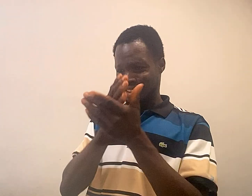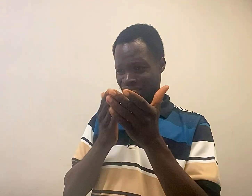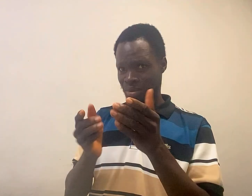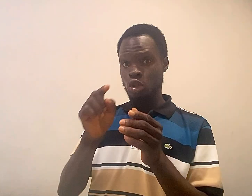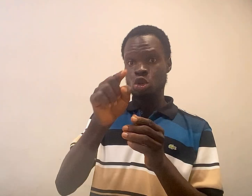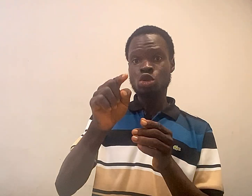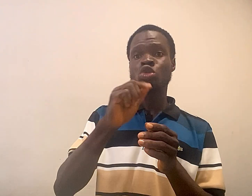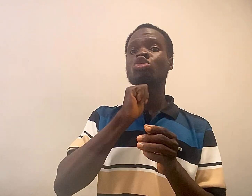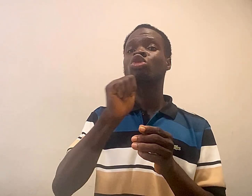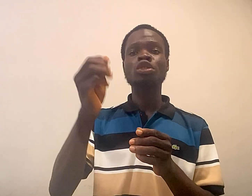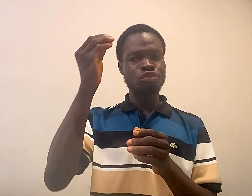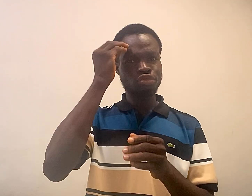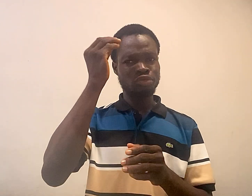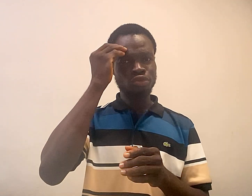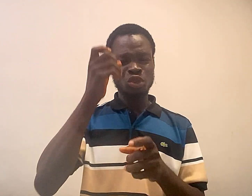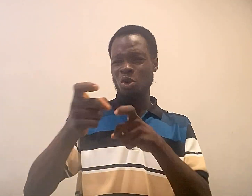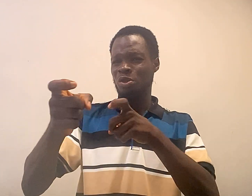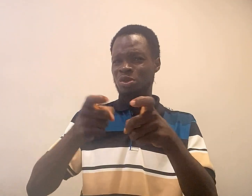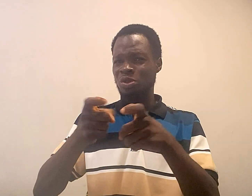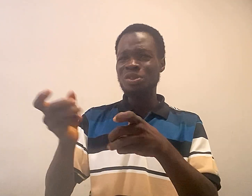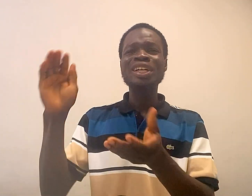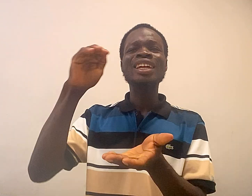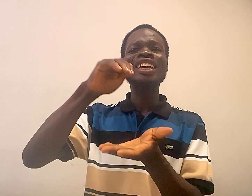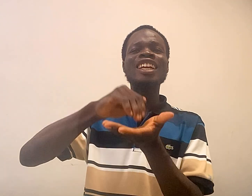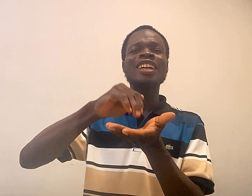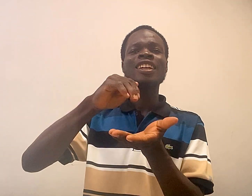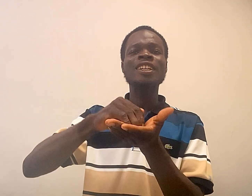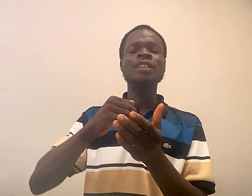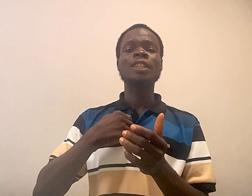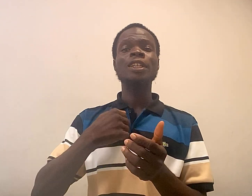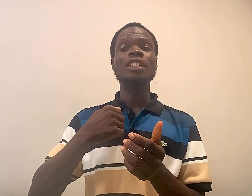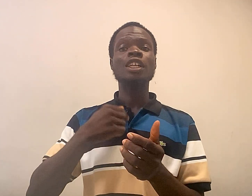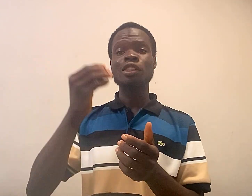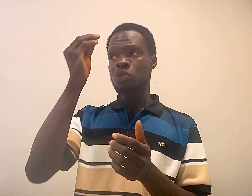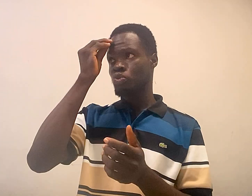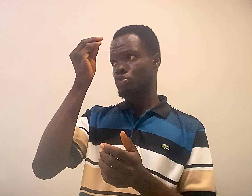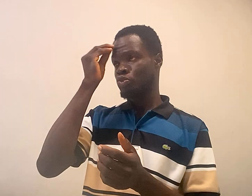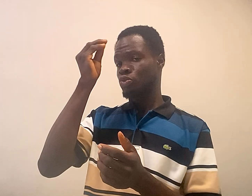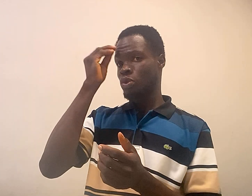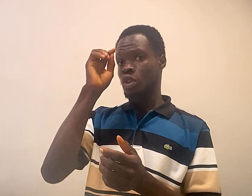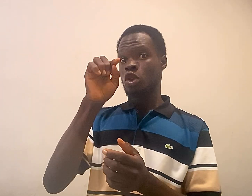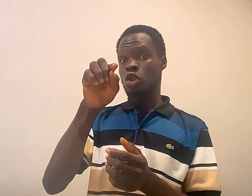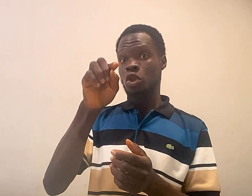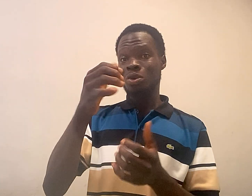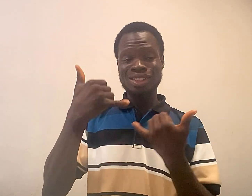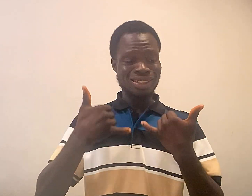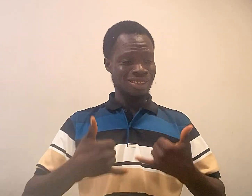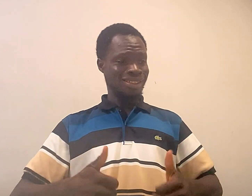I control the game. And you're still playing checkers while I'm flipping the board.